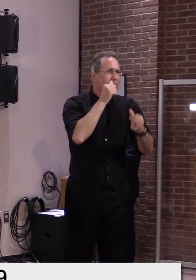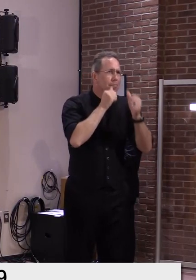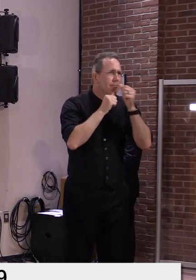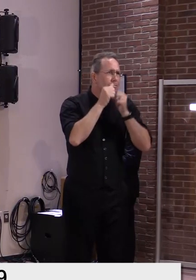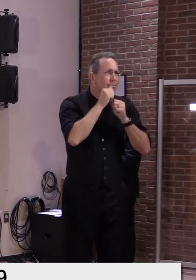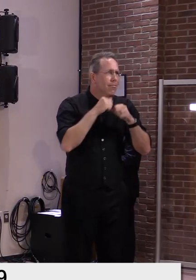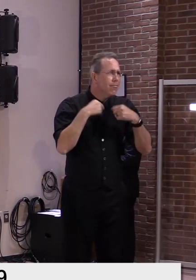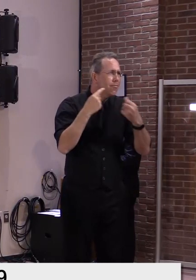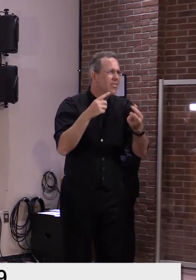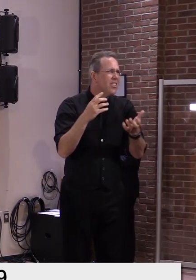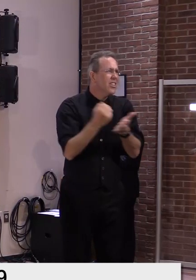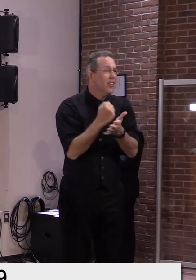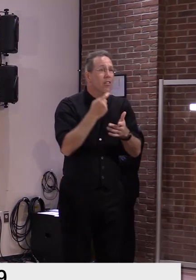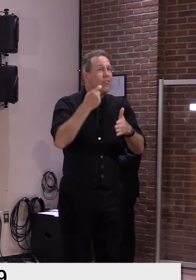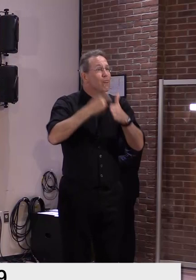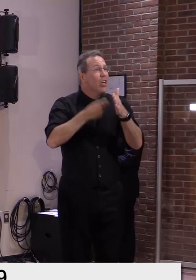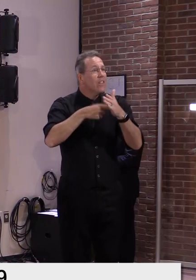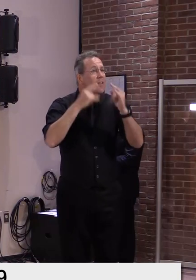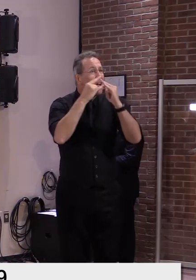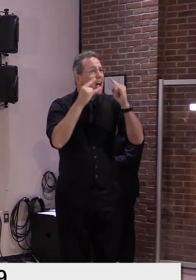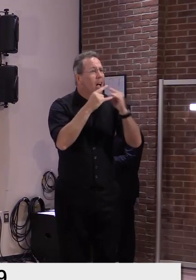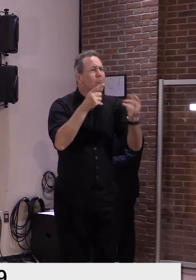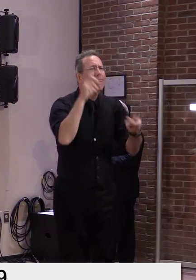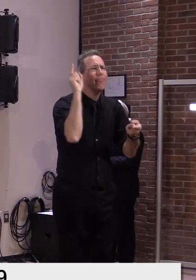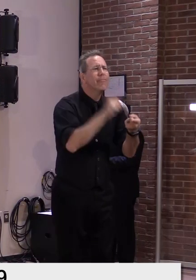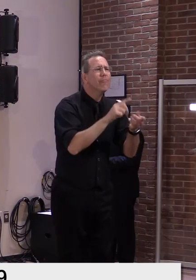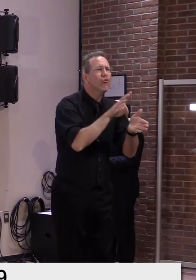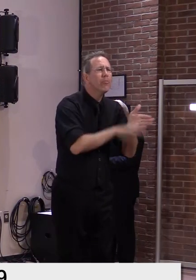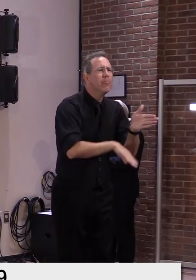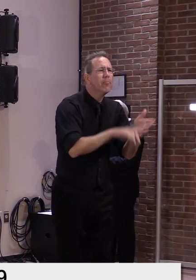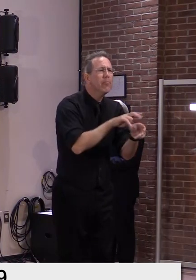summer programs, so take advantage of that.